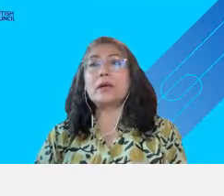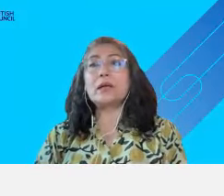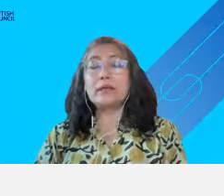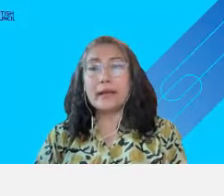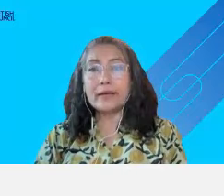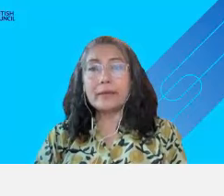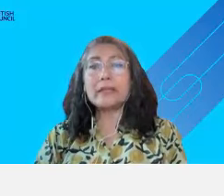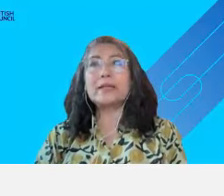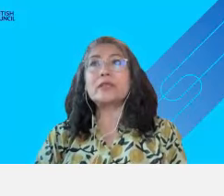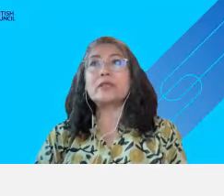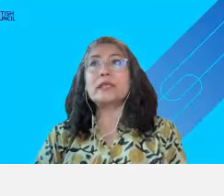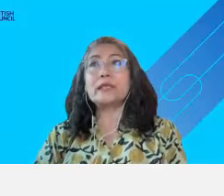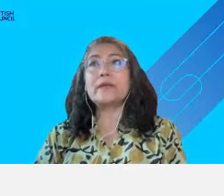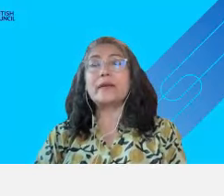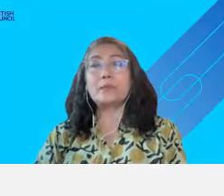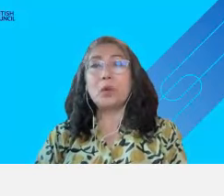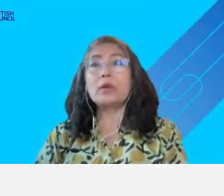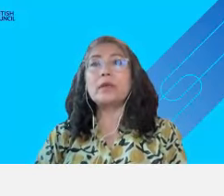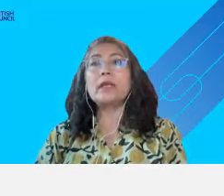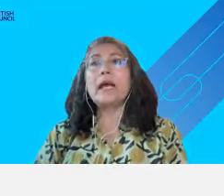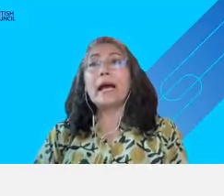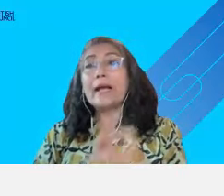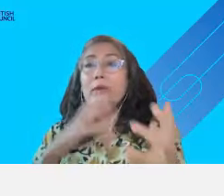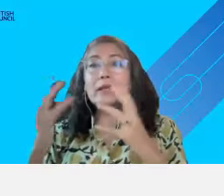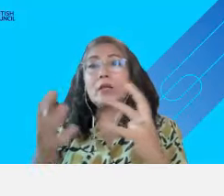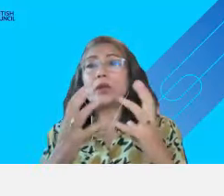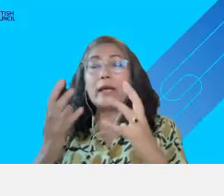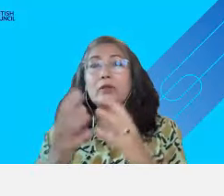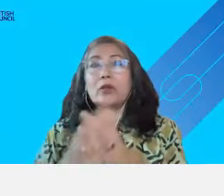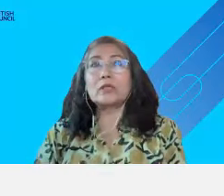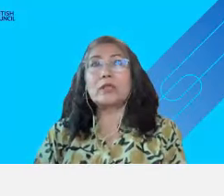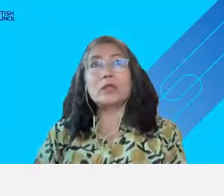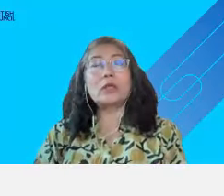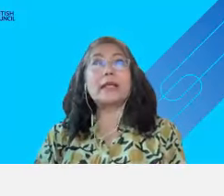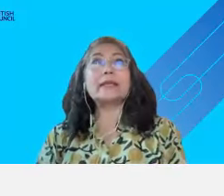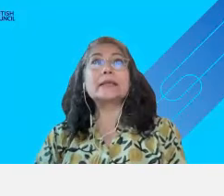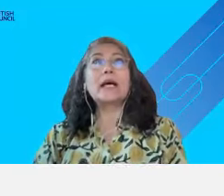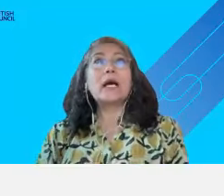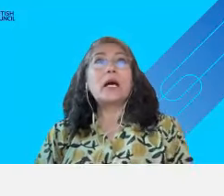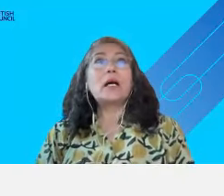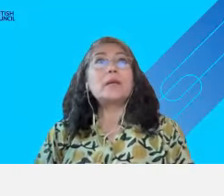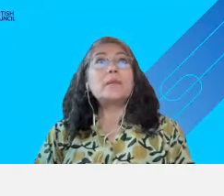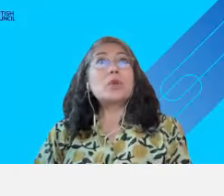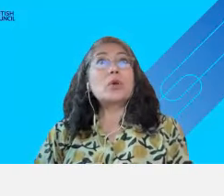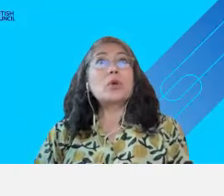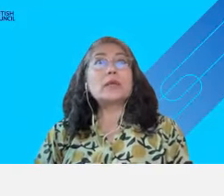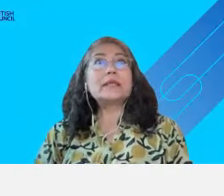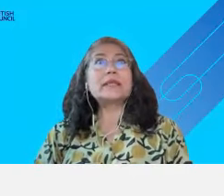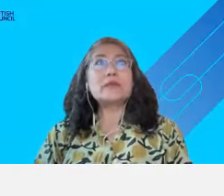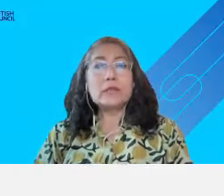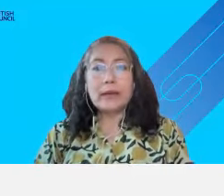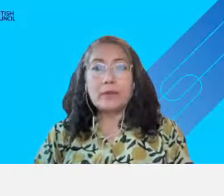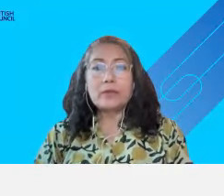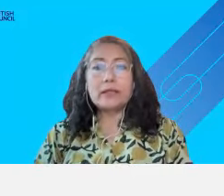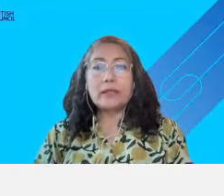literacy, environmental literacy is very important, and we can look at cross-curricular links. So this